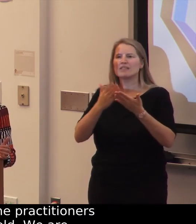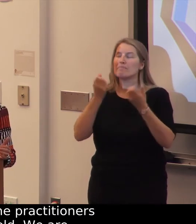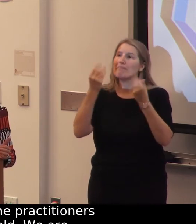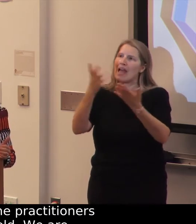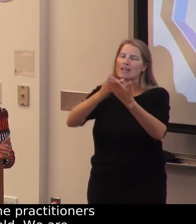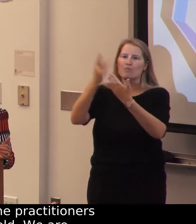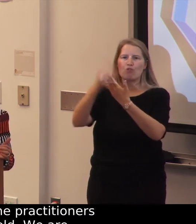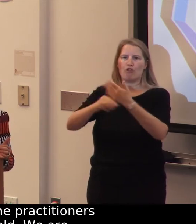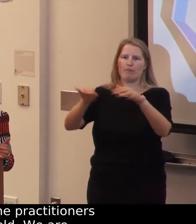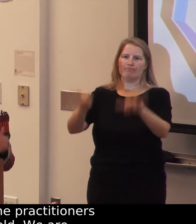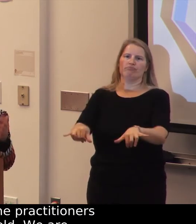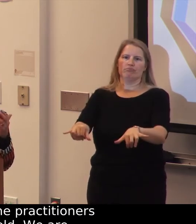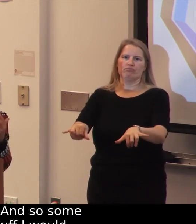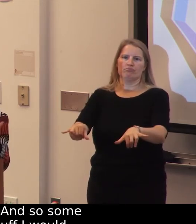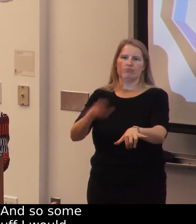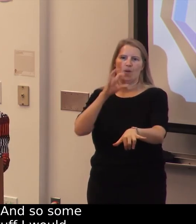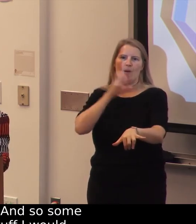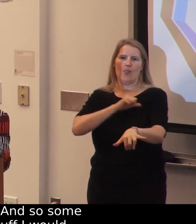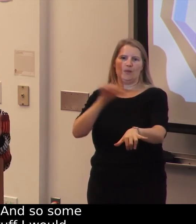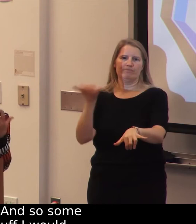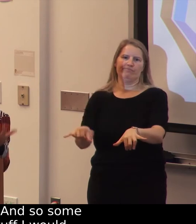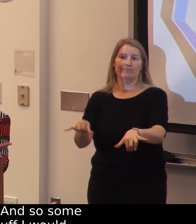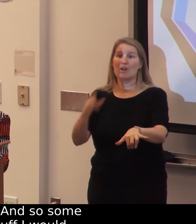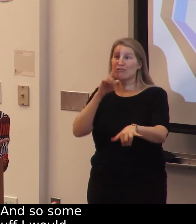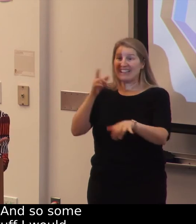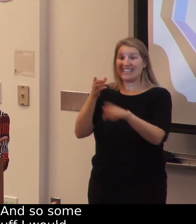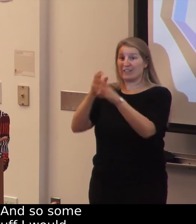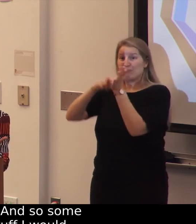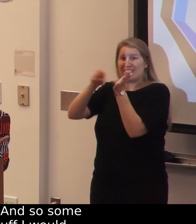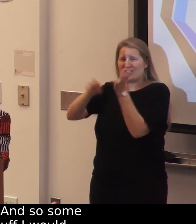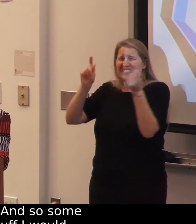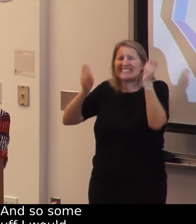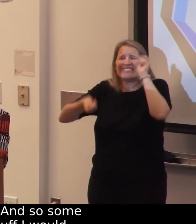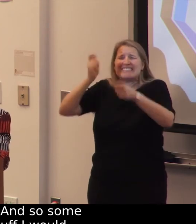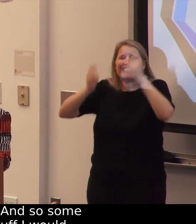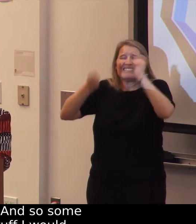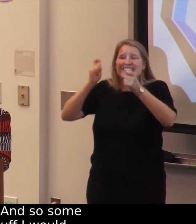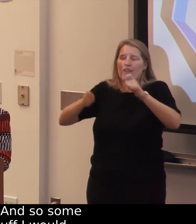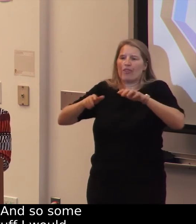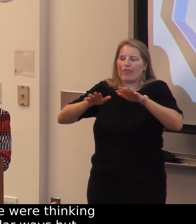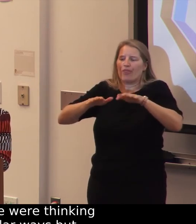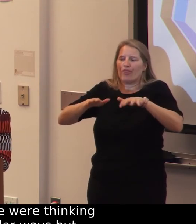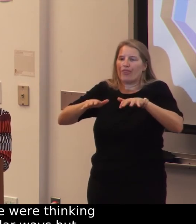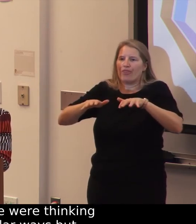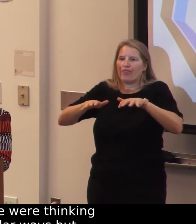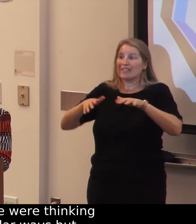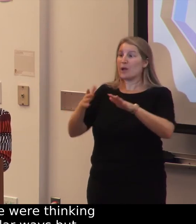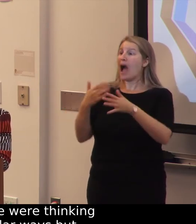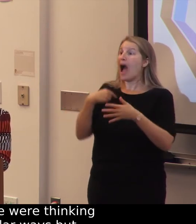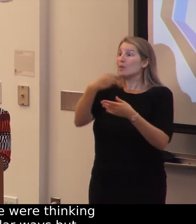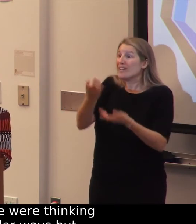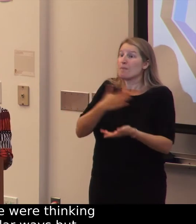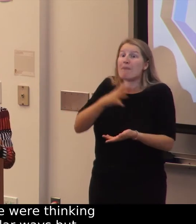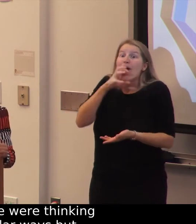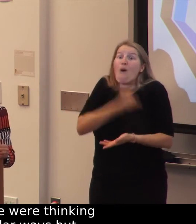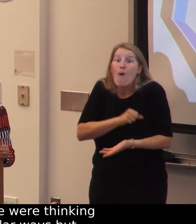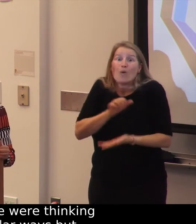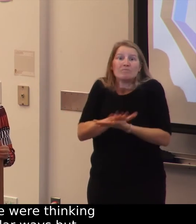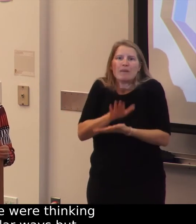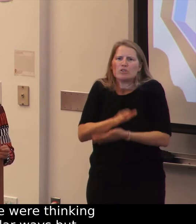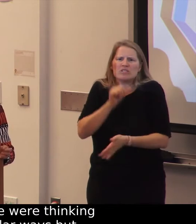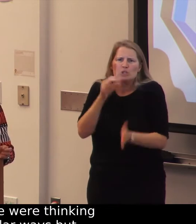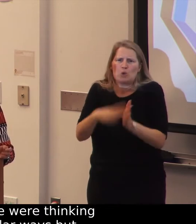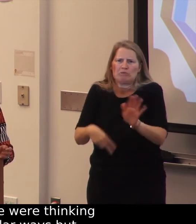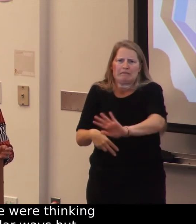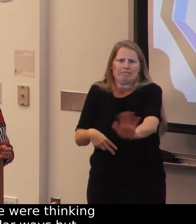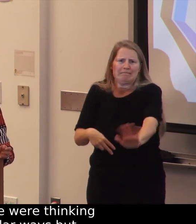of the practitioners in the field. We're still stuck in the old literature, right? And so some of my stuff, I would say, don't read that anymore. Right? We were